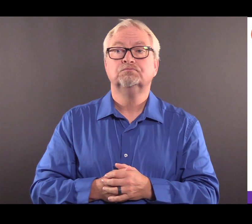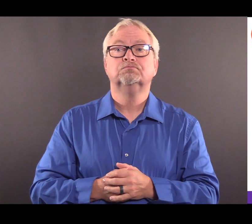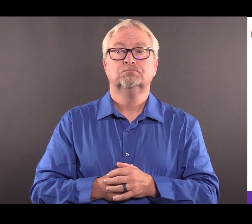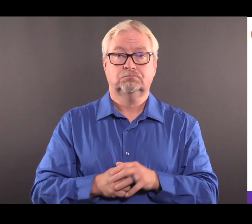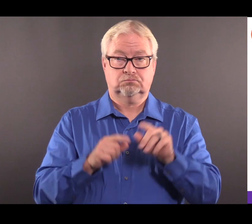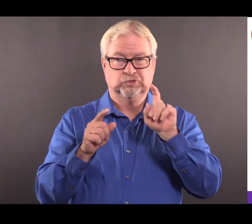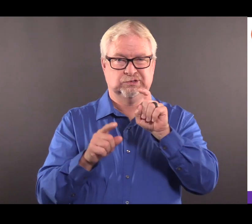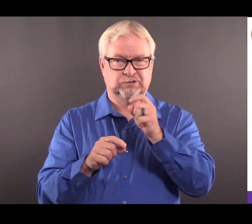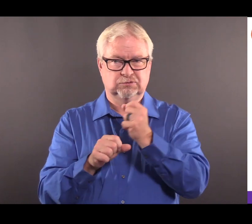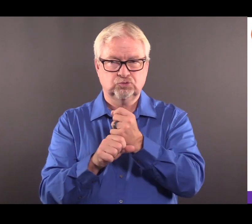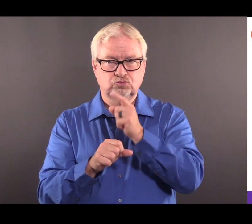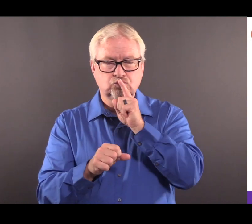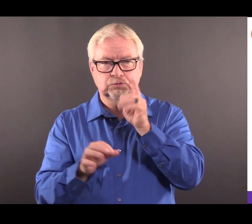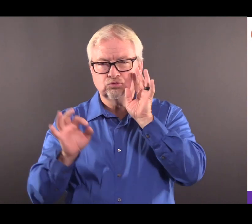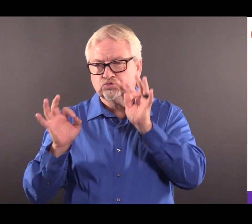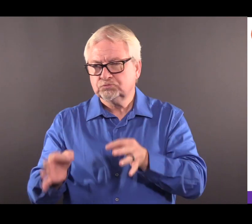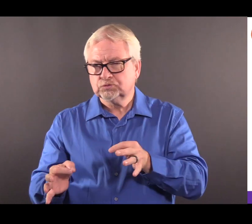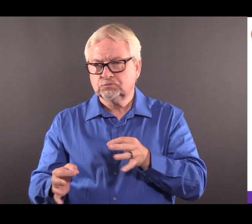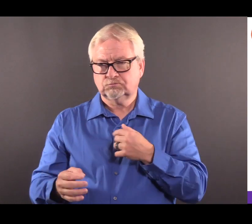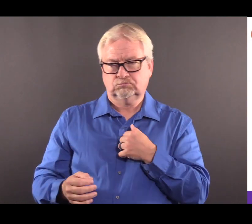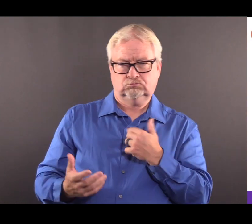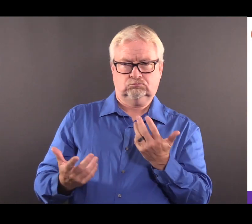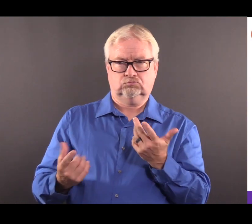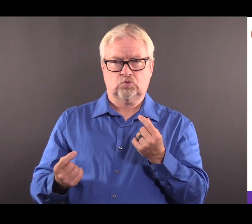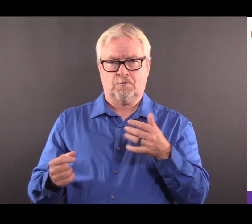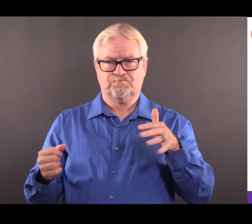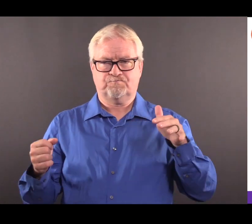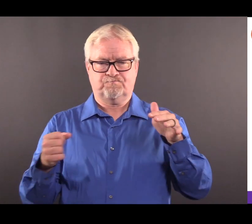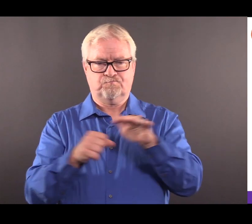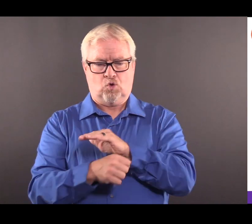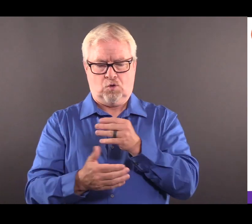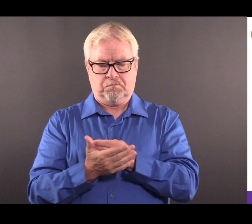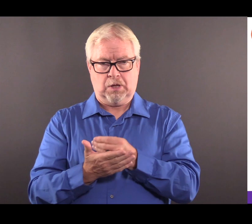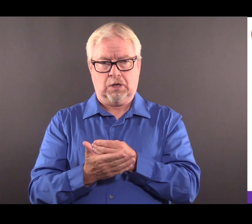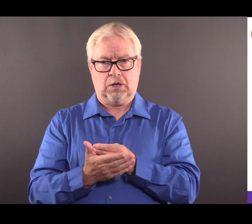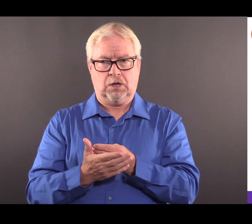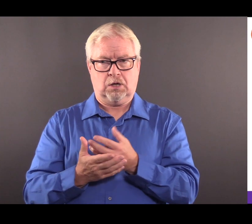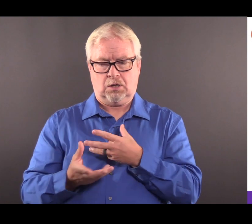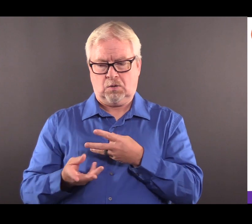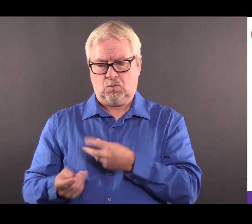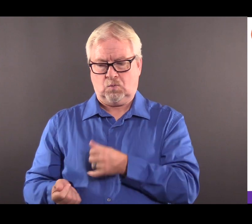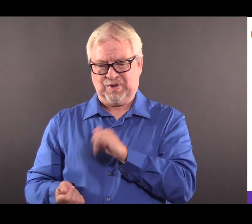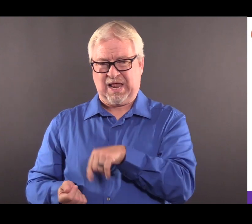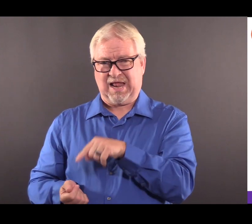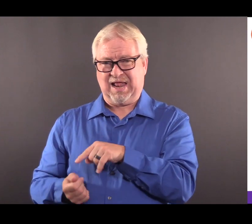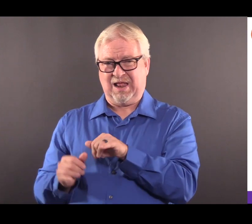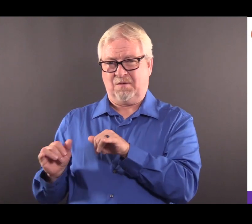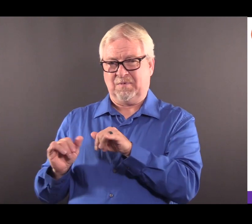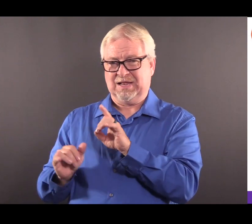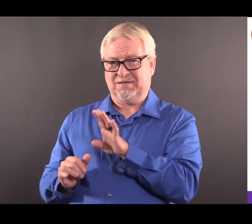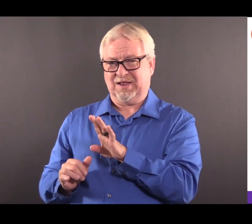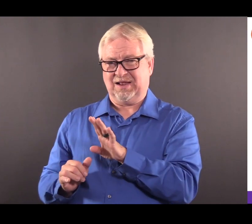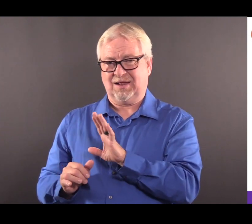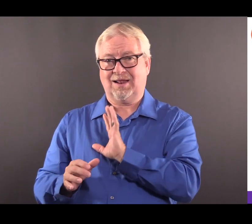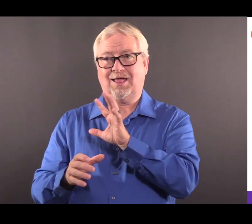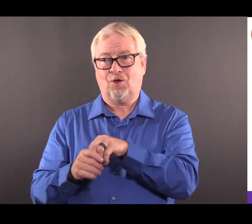or ESG funding, it's necessary to determine what the full cost of your comparable